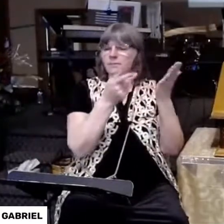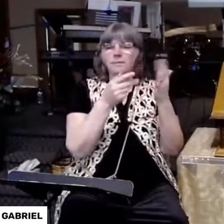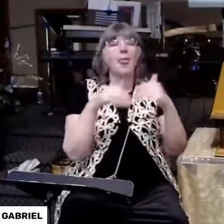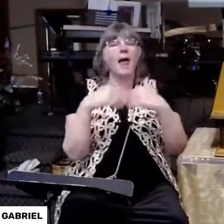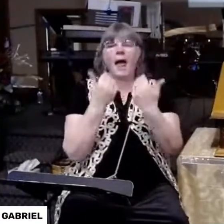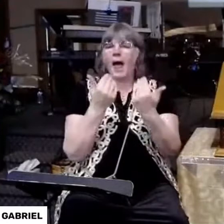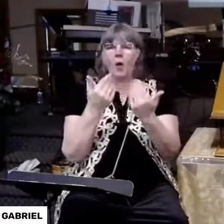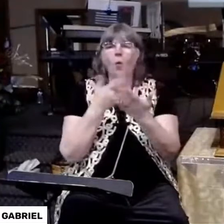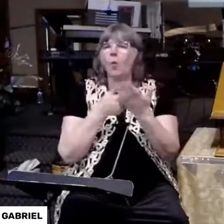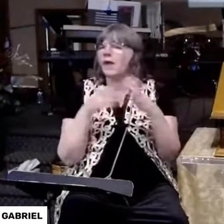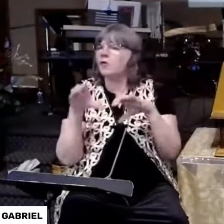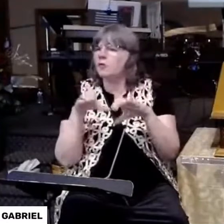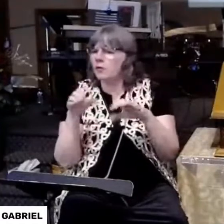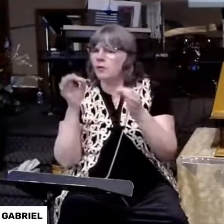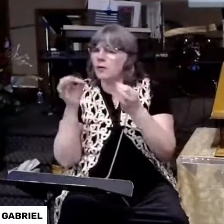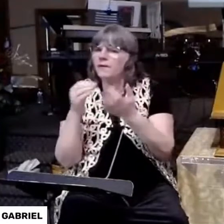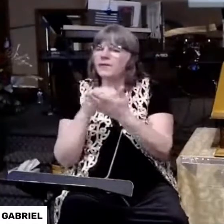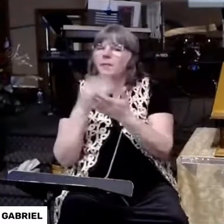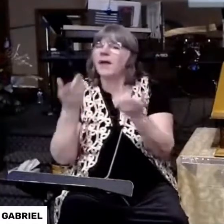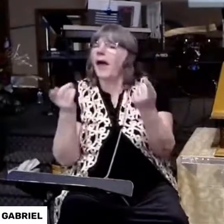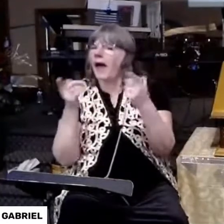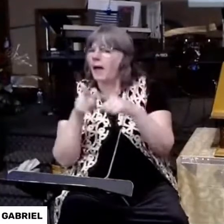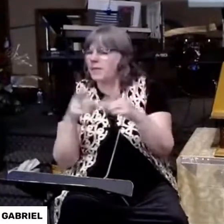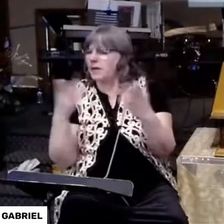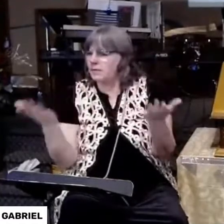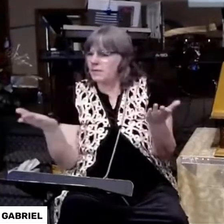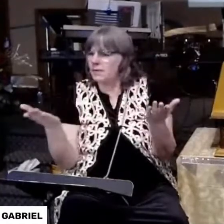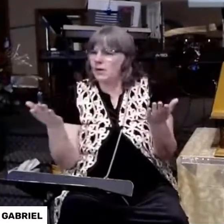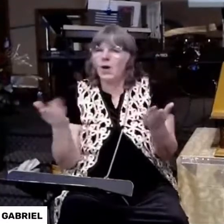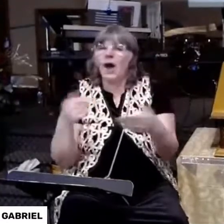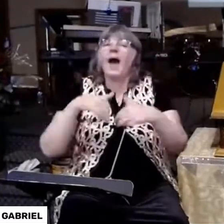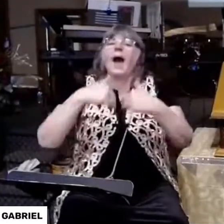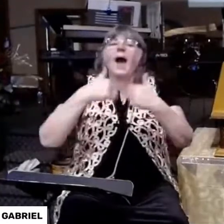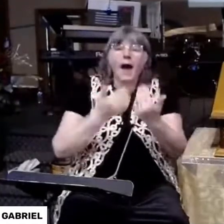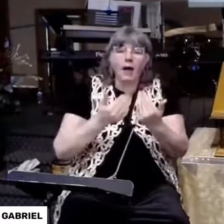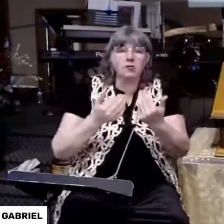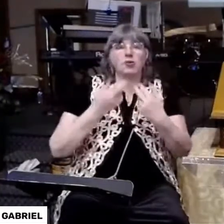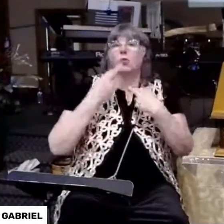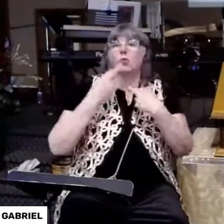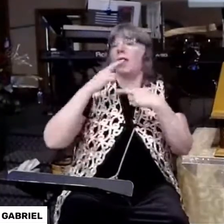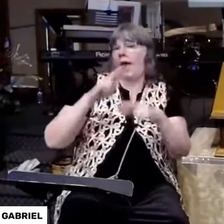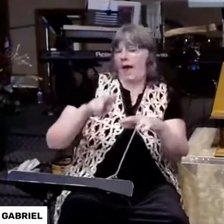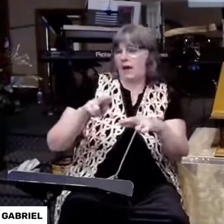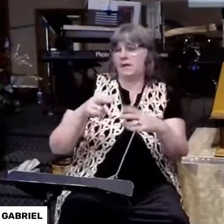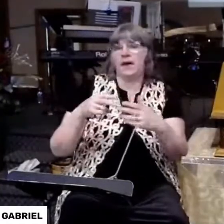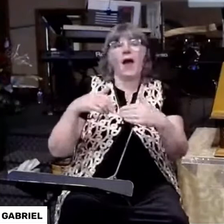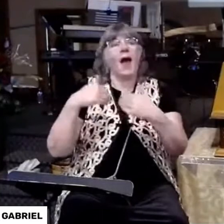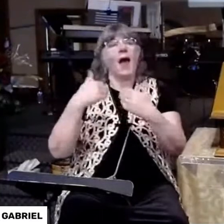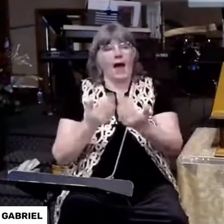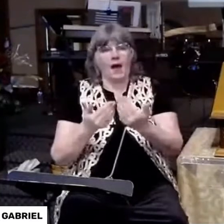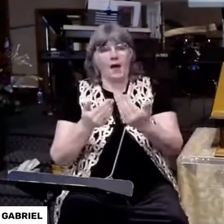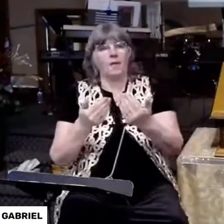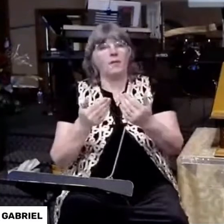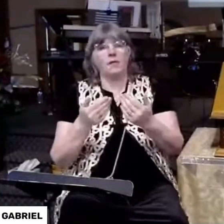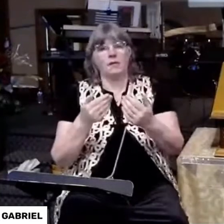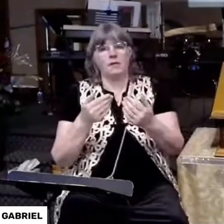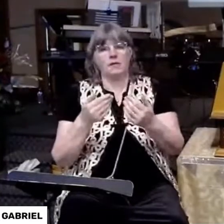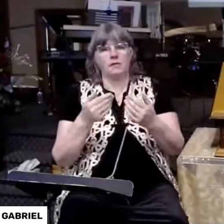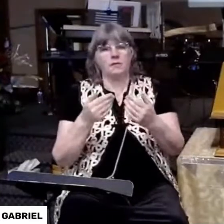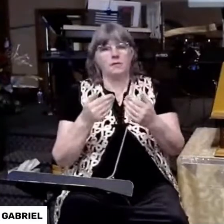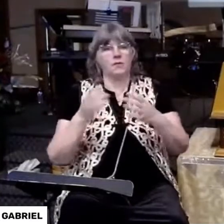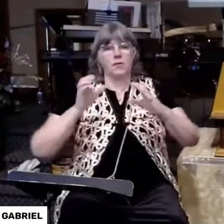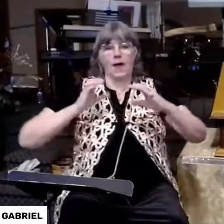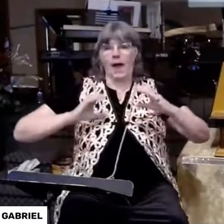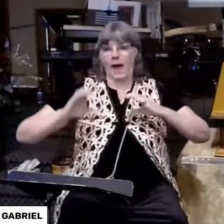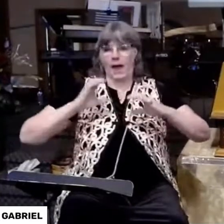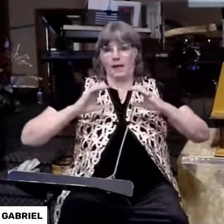deal with their lives. It taught them how to react to life on earth as